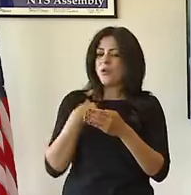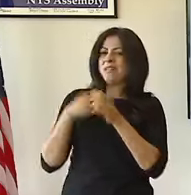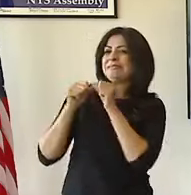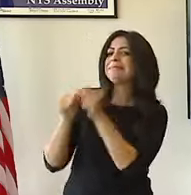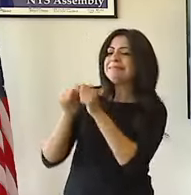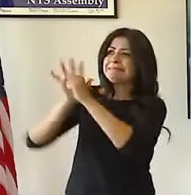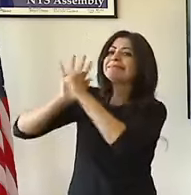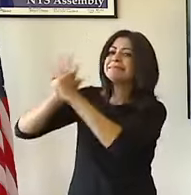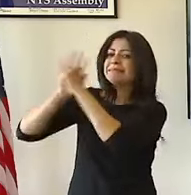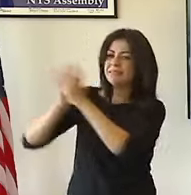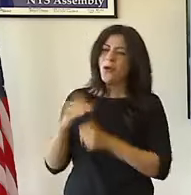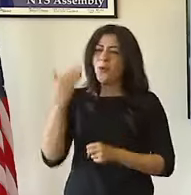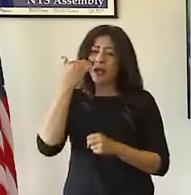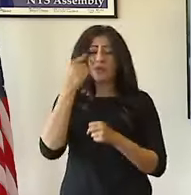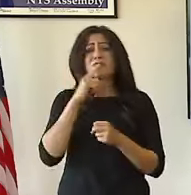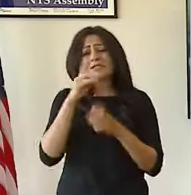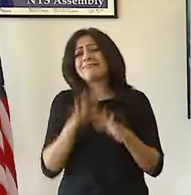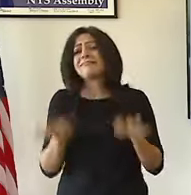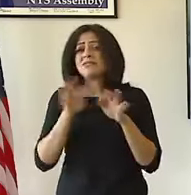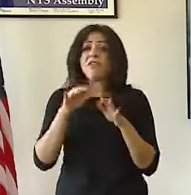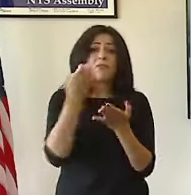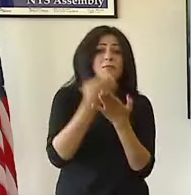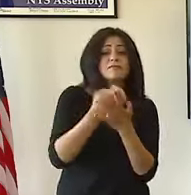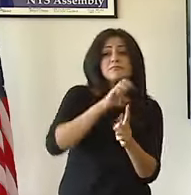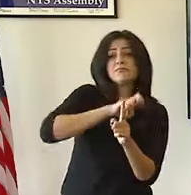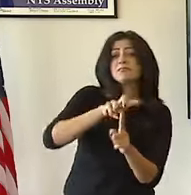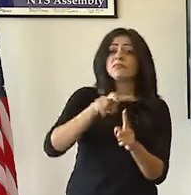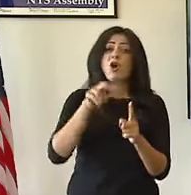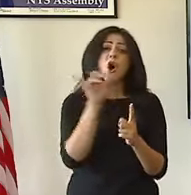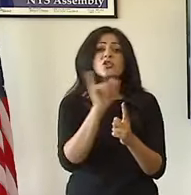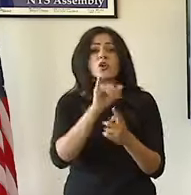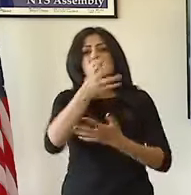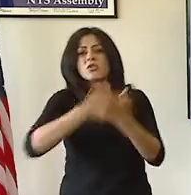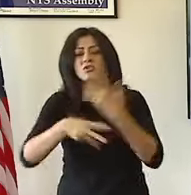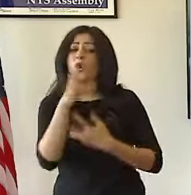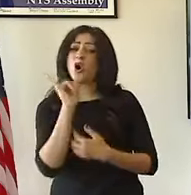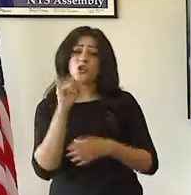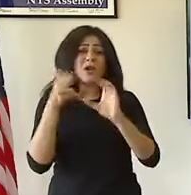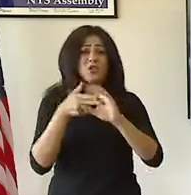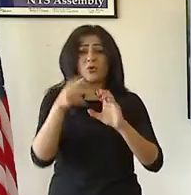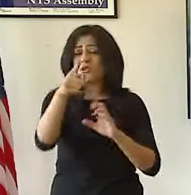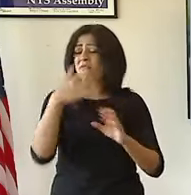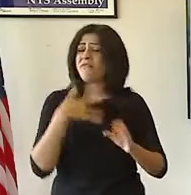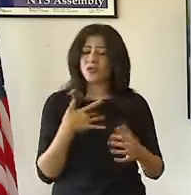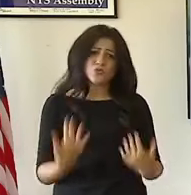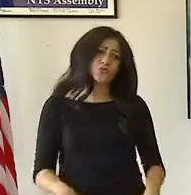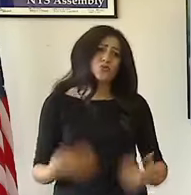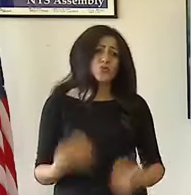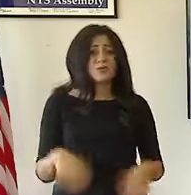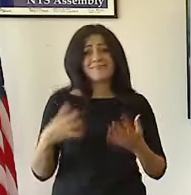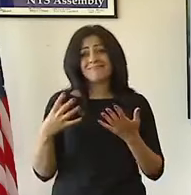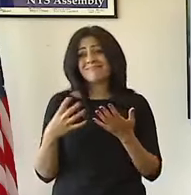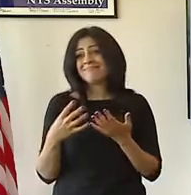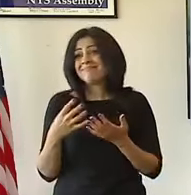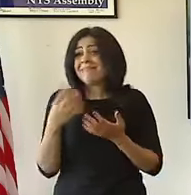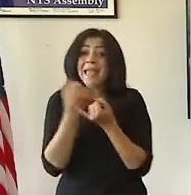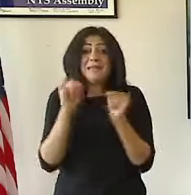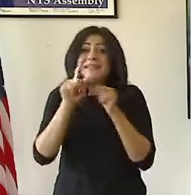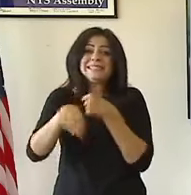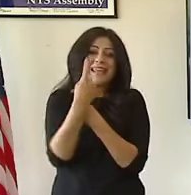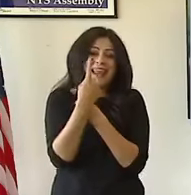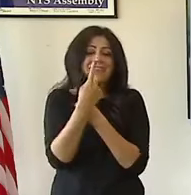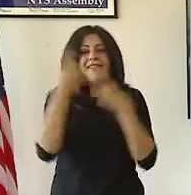valuable that is from an economic and a social perspective, not to mention, I join you, that no better time than Independence Day to